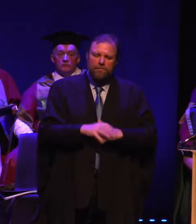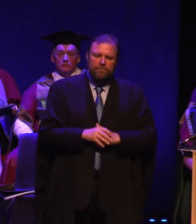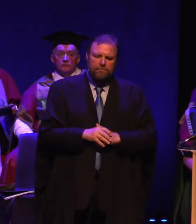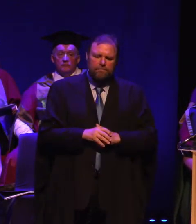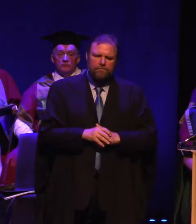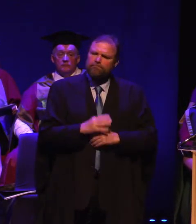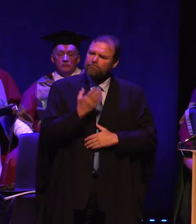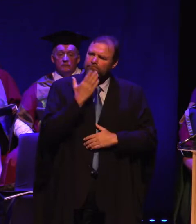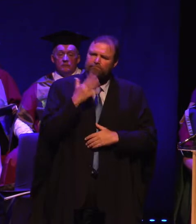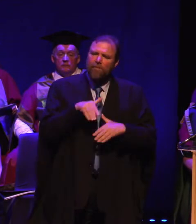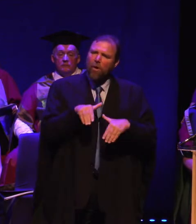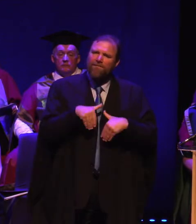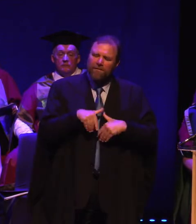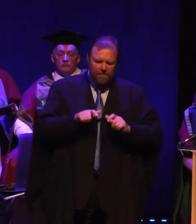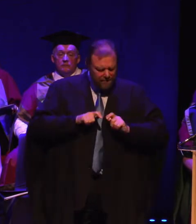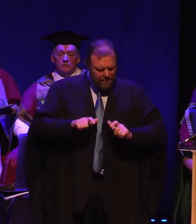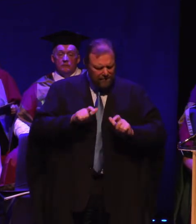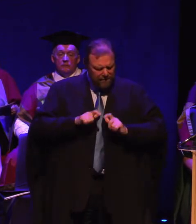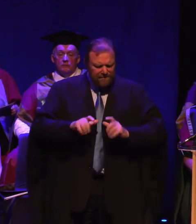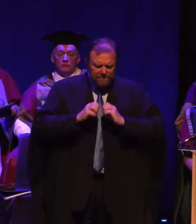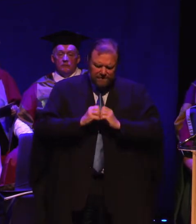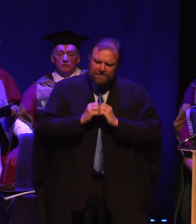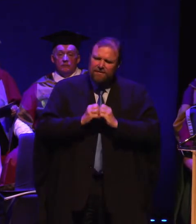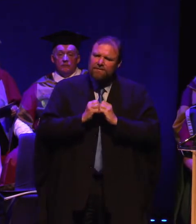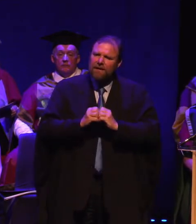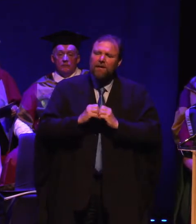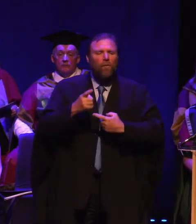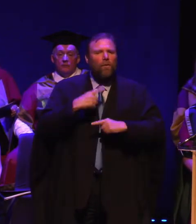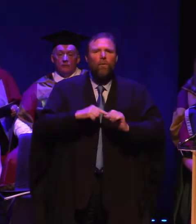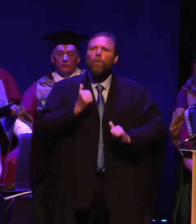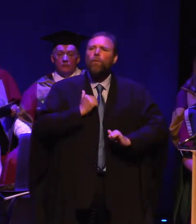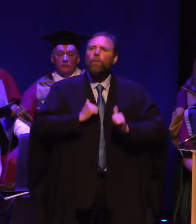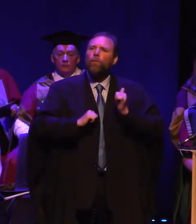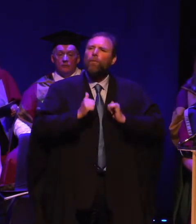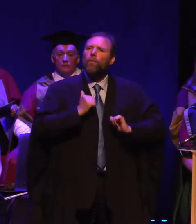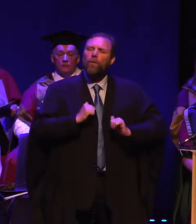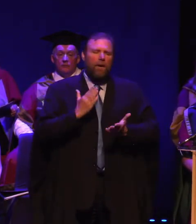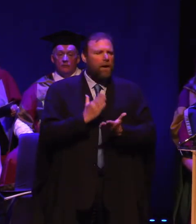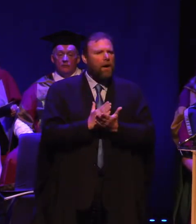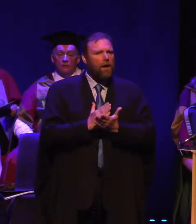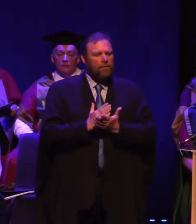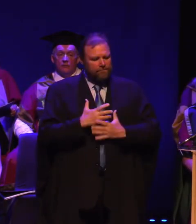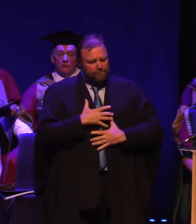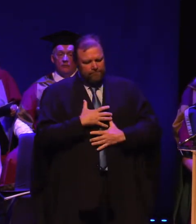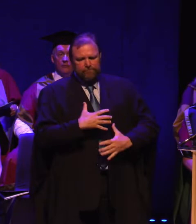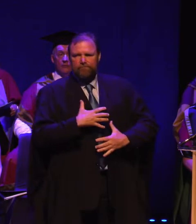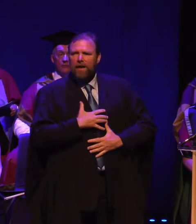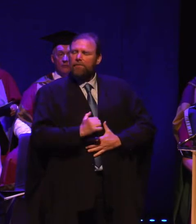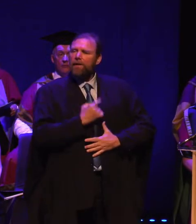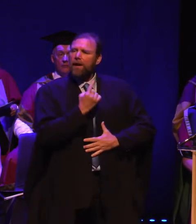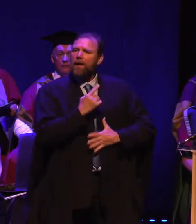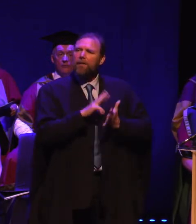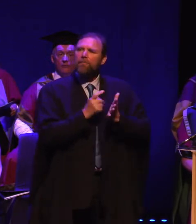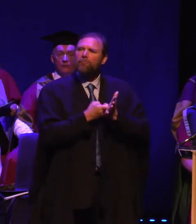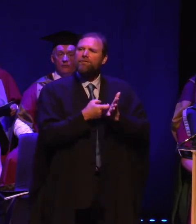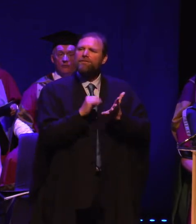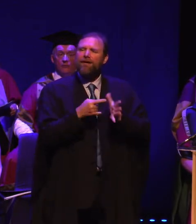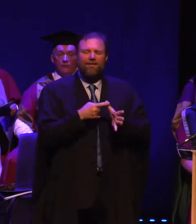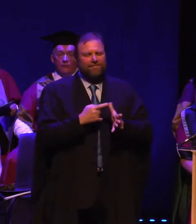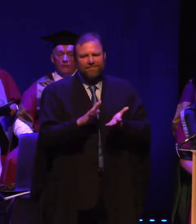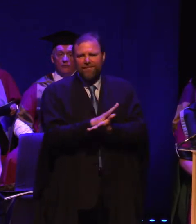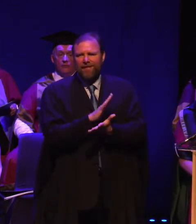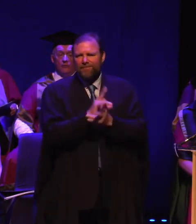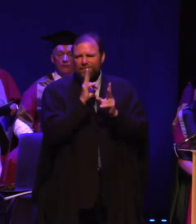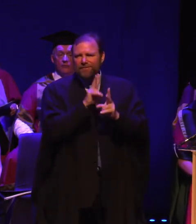study all through. And we are very proud and extremely inspired by Marissa and delighted to see her graduate